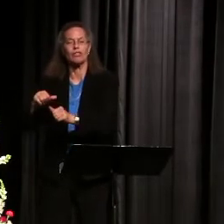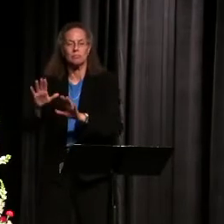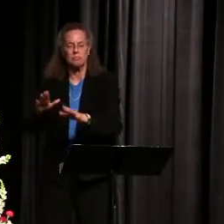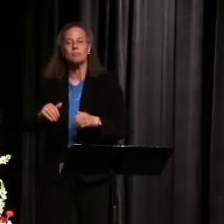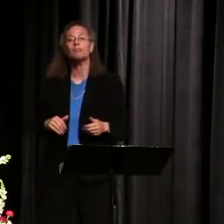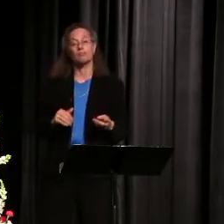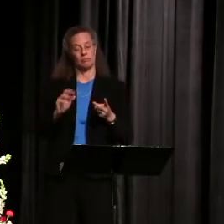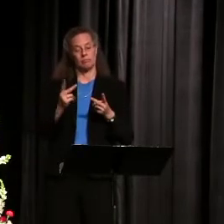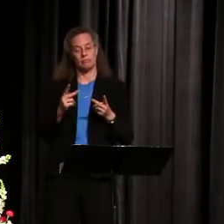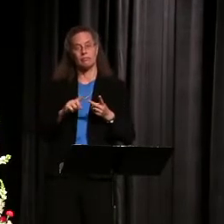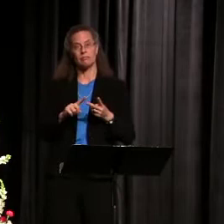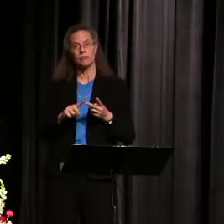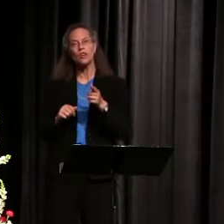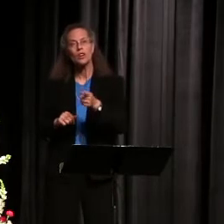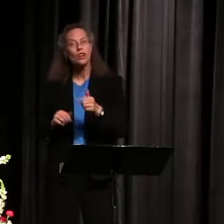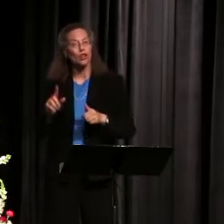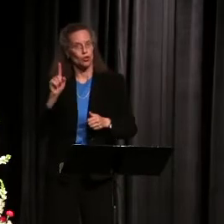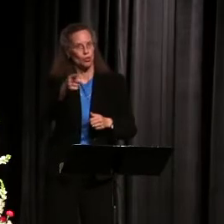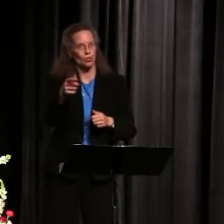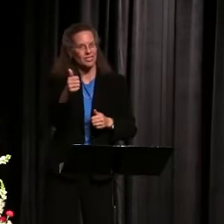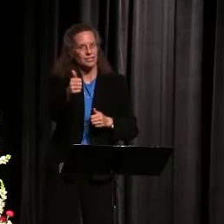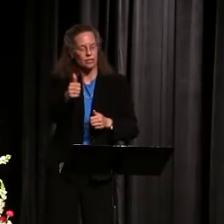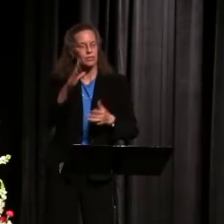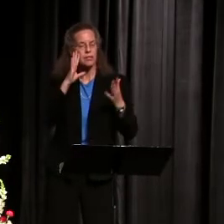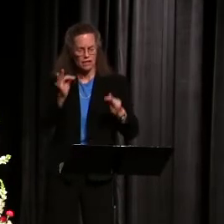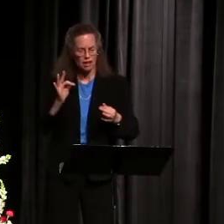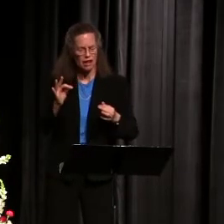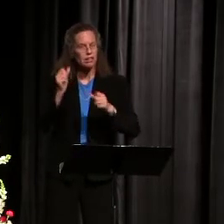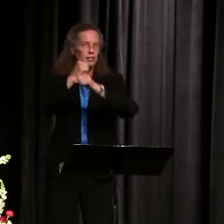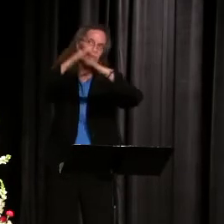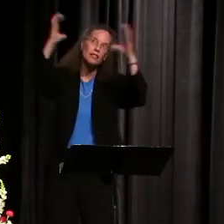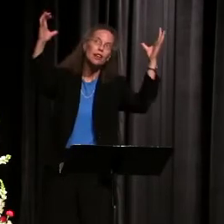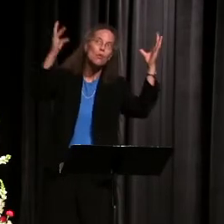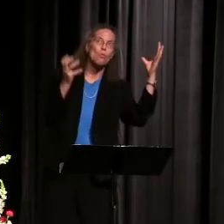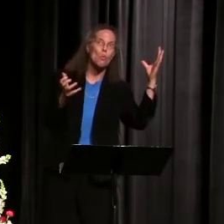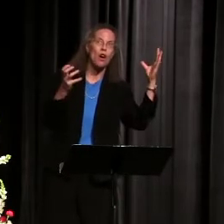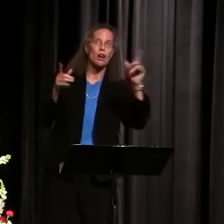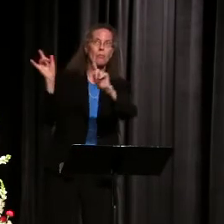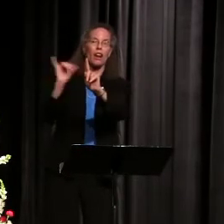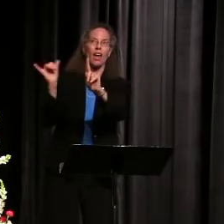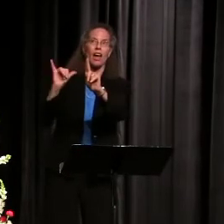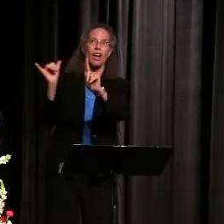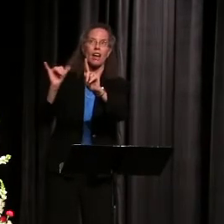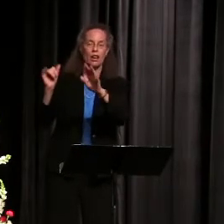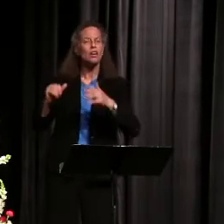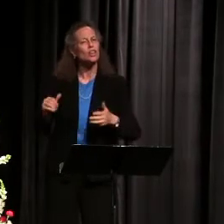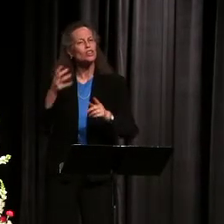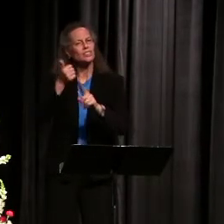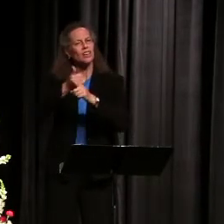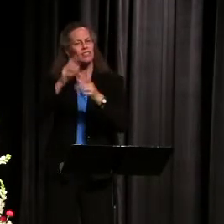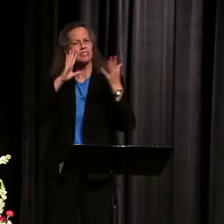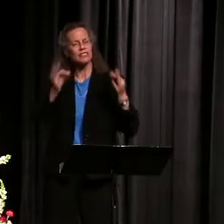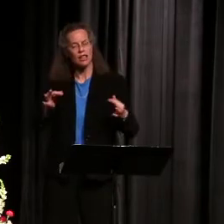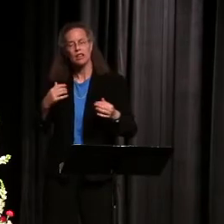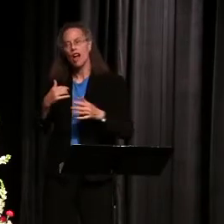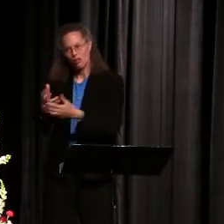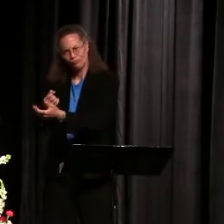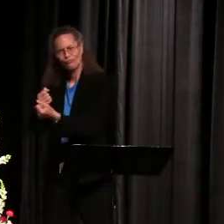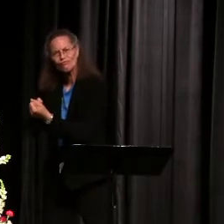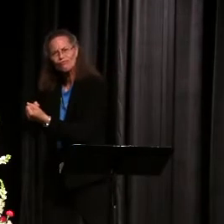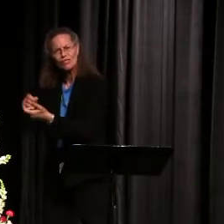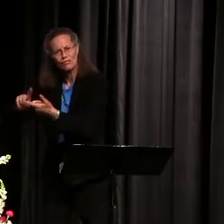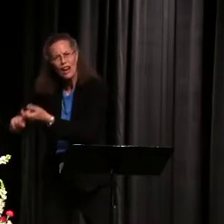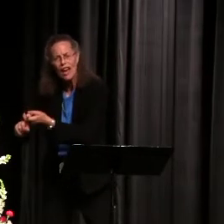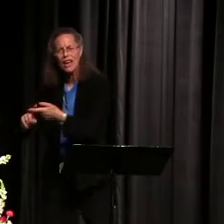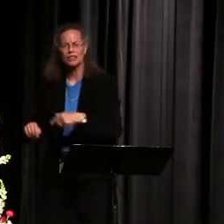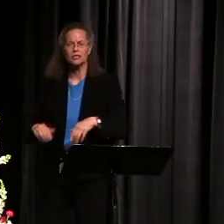second, you alone decide what type of person you will be. Make a conscious choice to be a good friend, a good student, a good